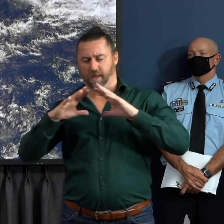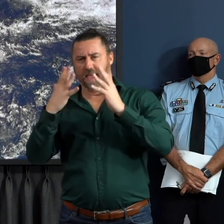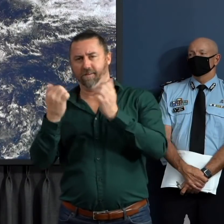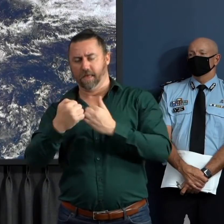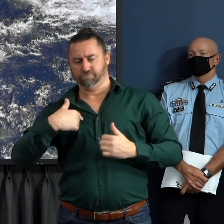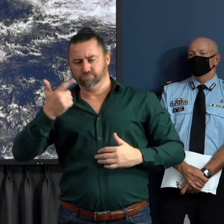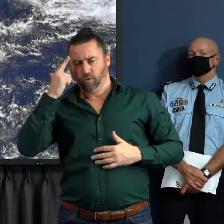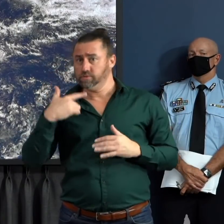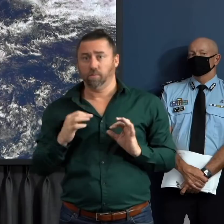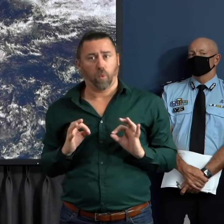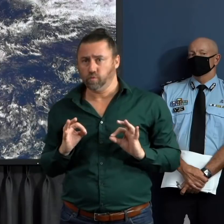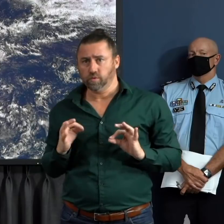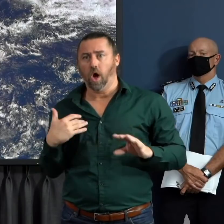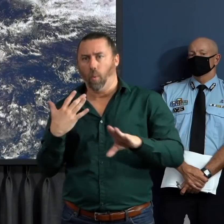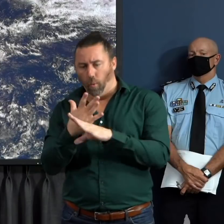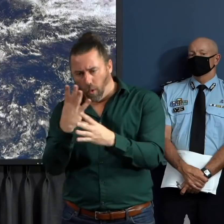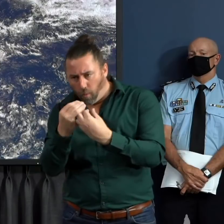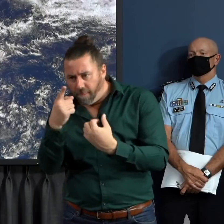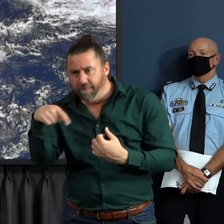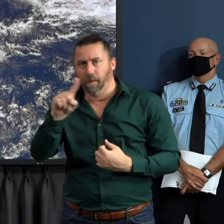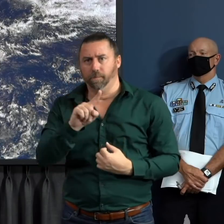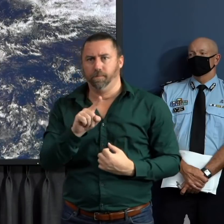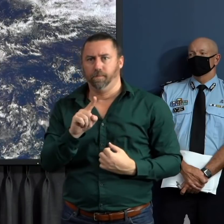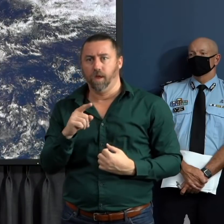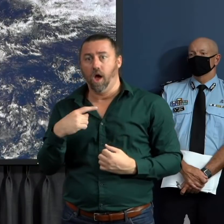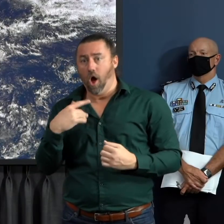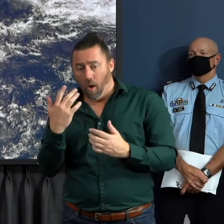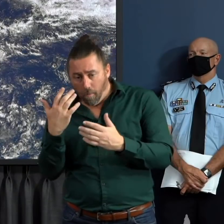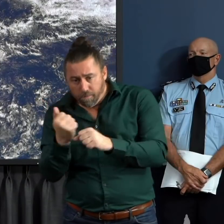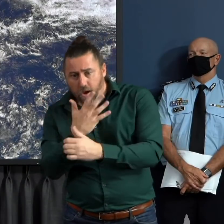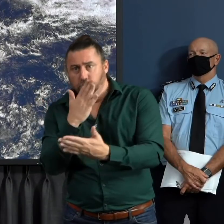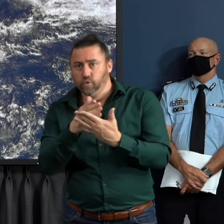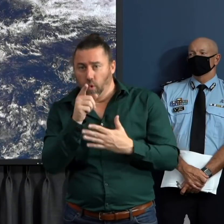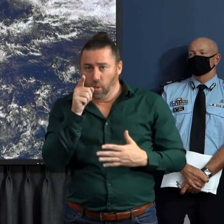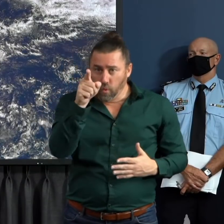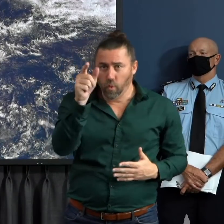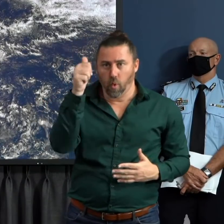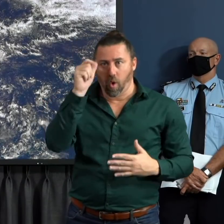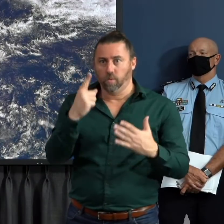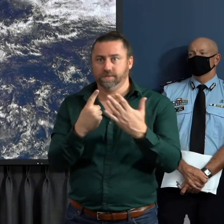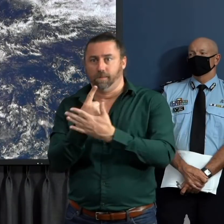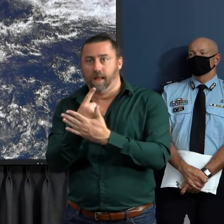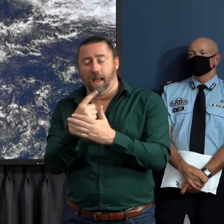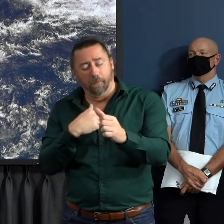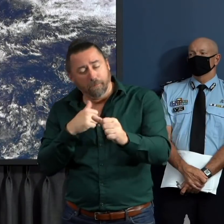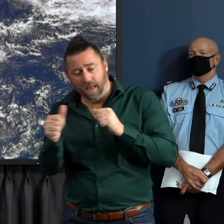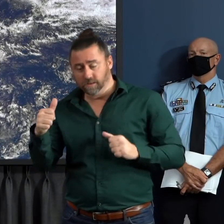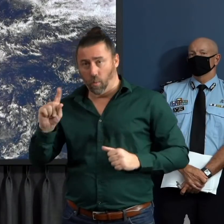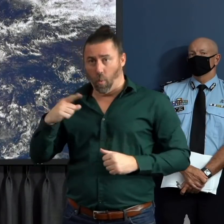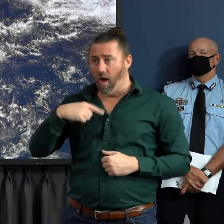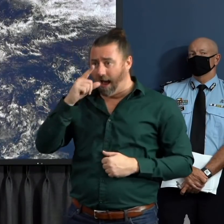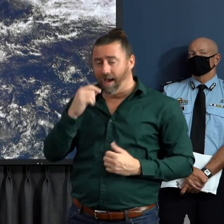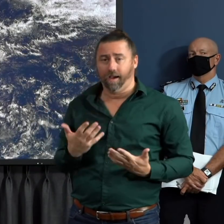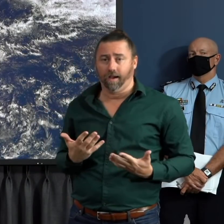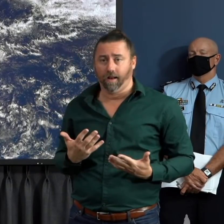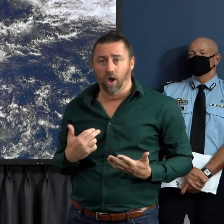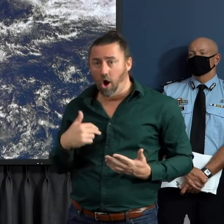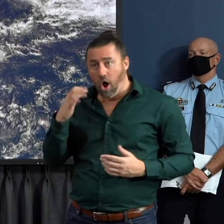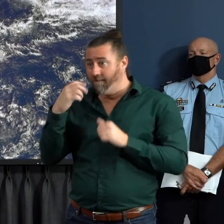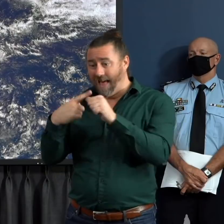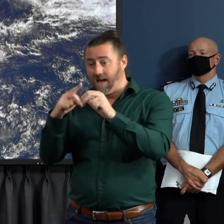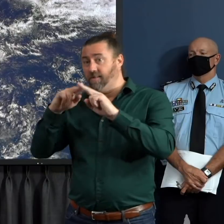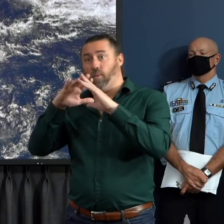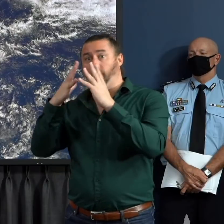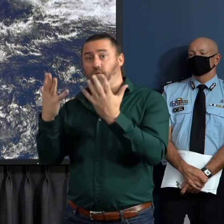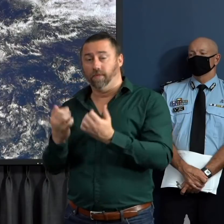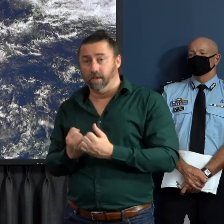Management Committees. So we are keeping the public involved as much as we can. Now let me also say this. Did anyone